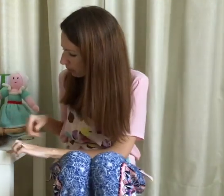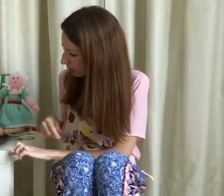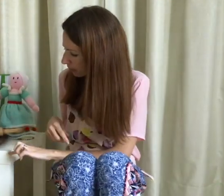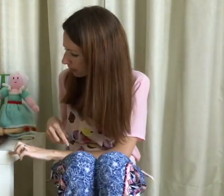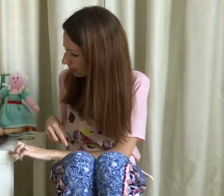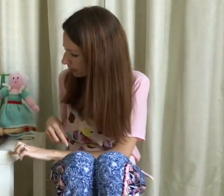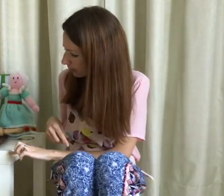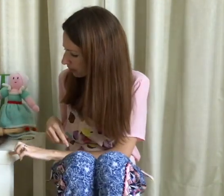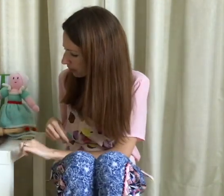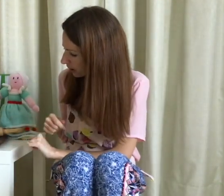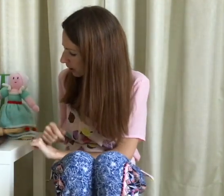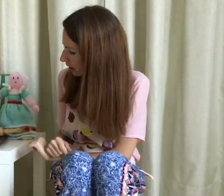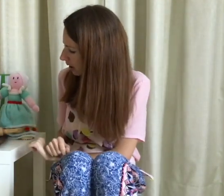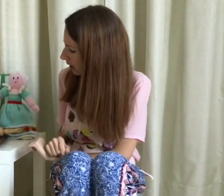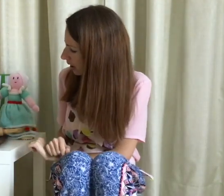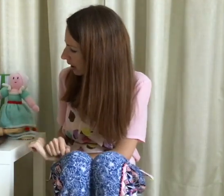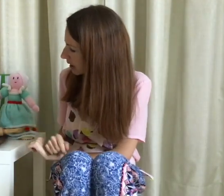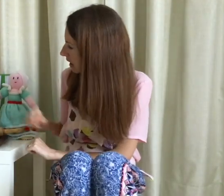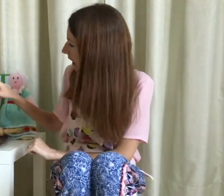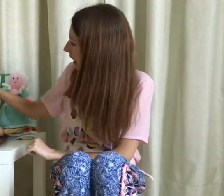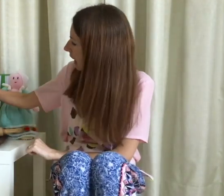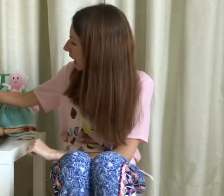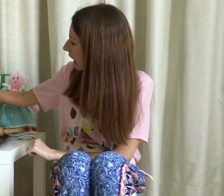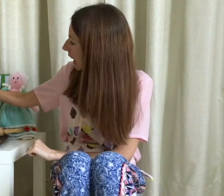table. Here's the